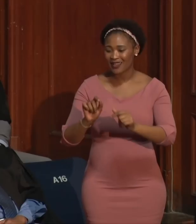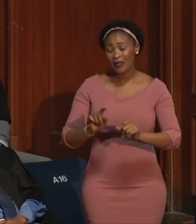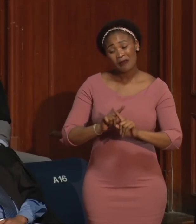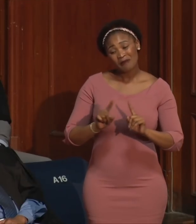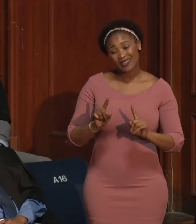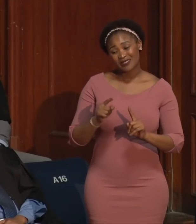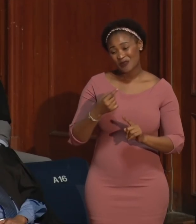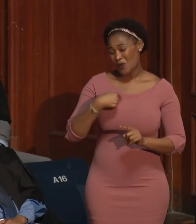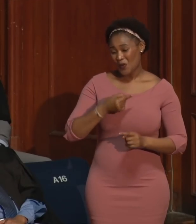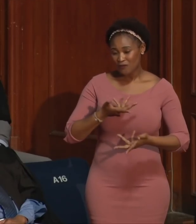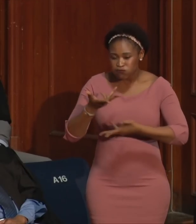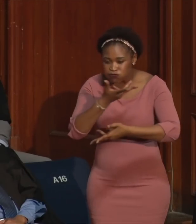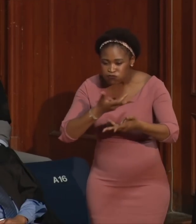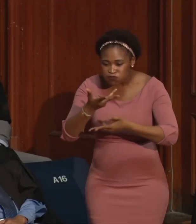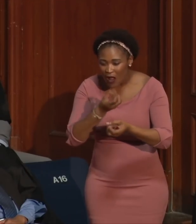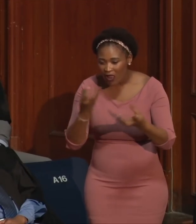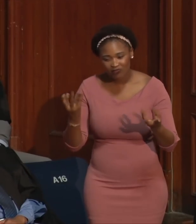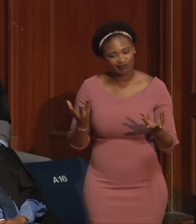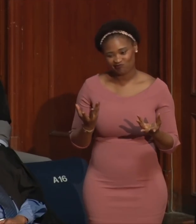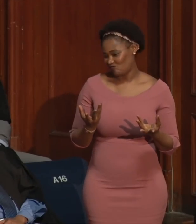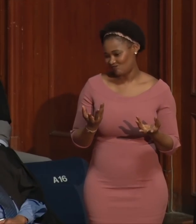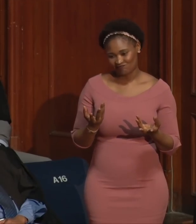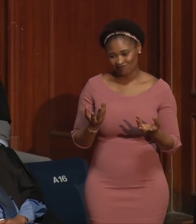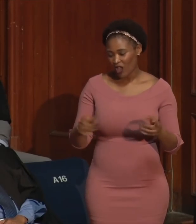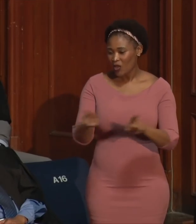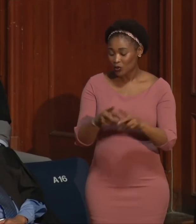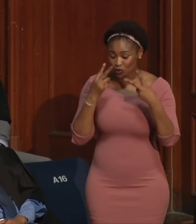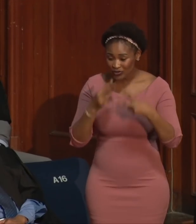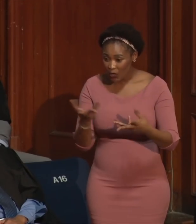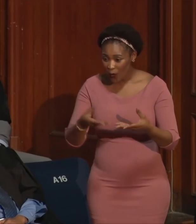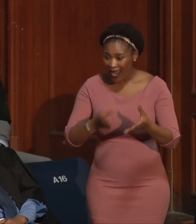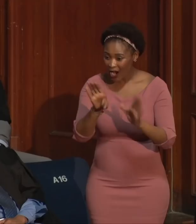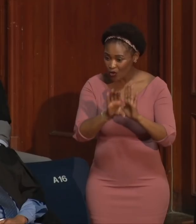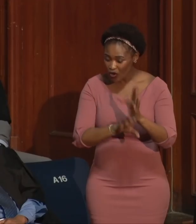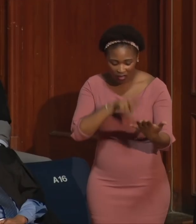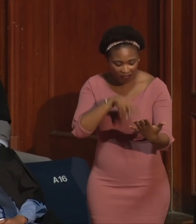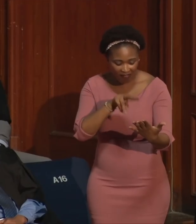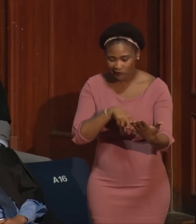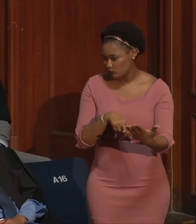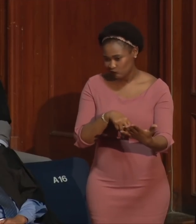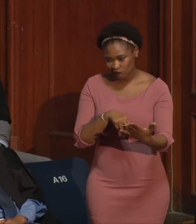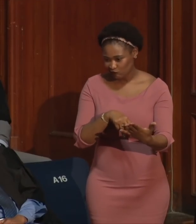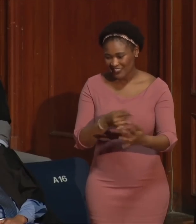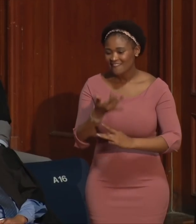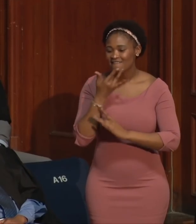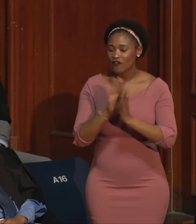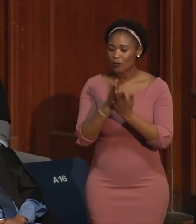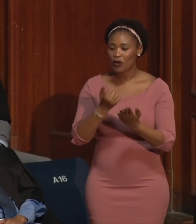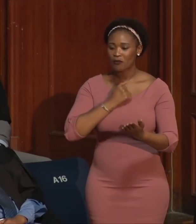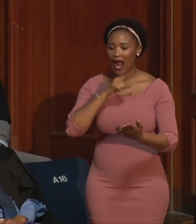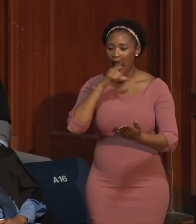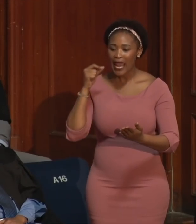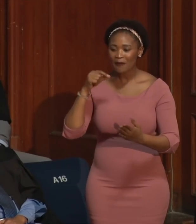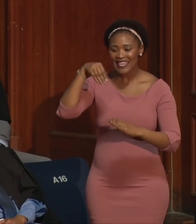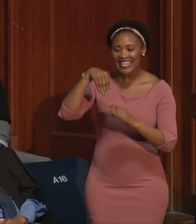don't talk about it enough, and we don't see it in syllabus and curriculum. In one of my favorite books, Insight, by